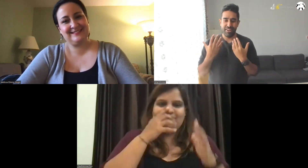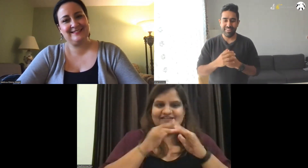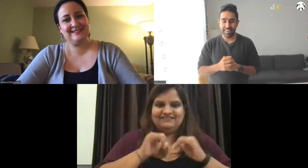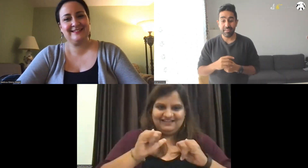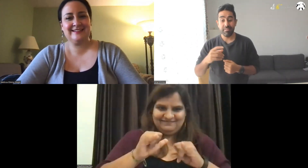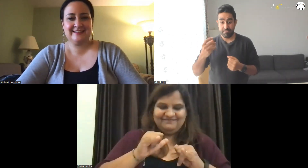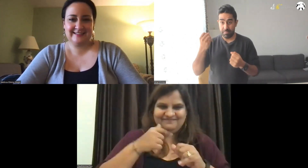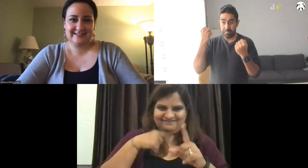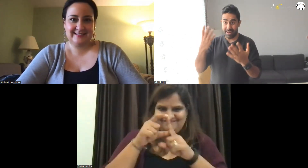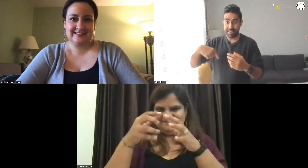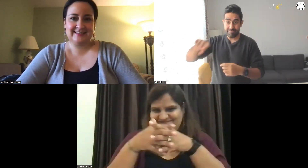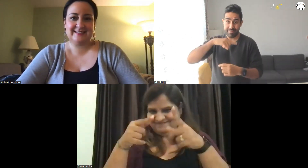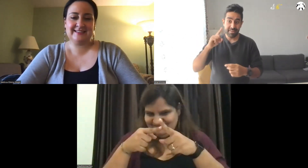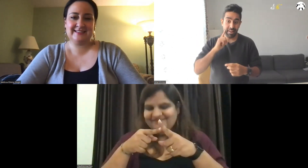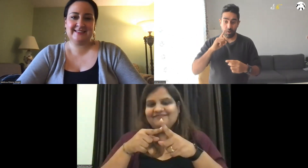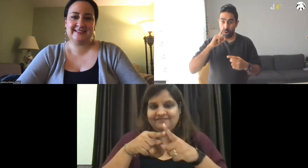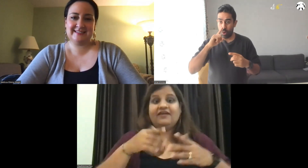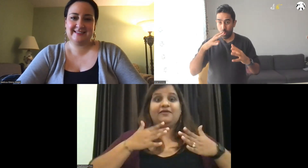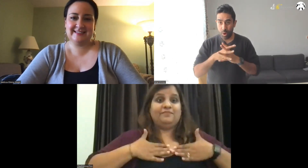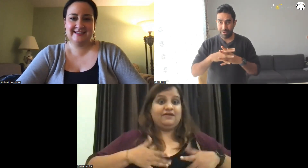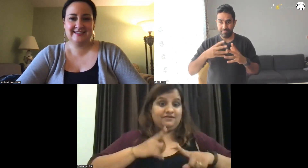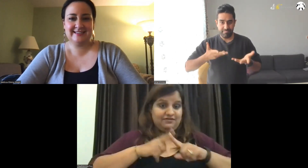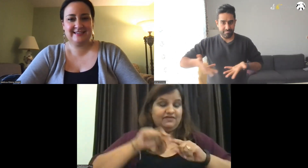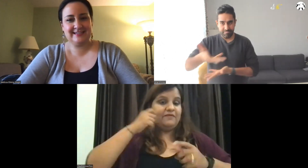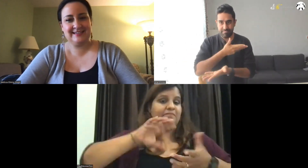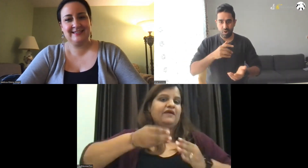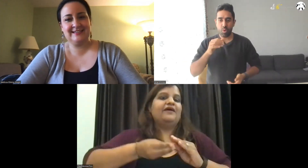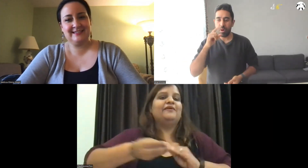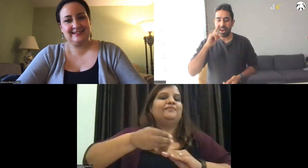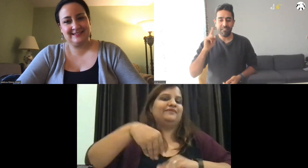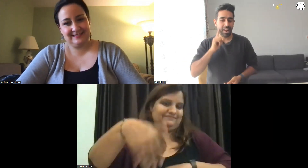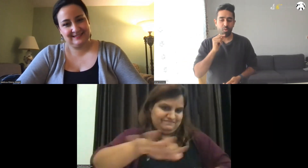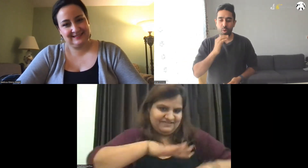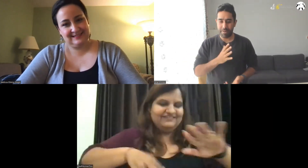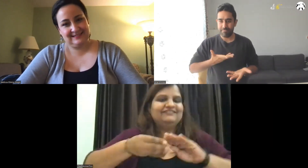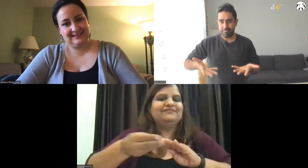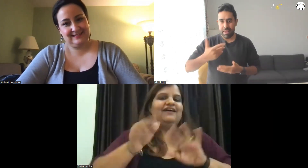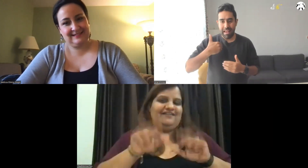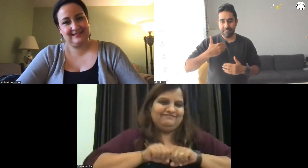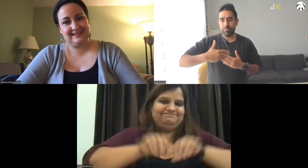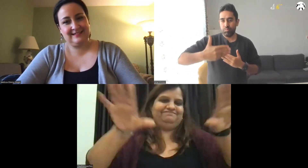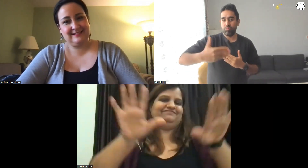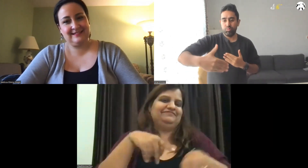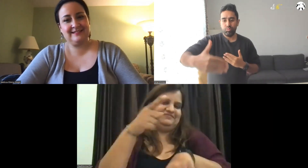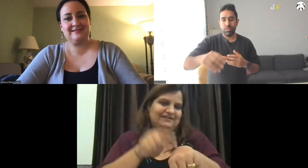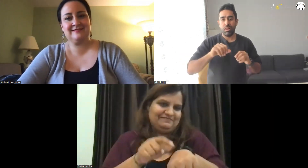what I think that Deaf Women 2, the DWT, we will be soon sharing a